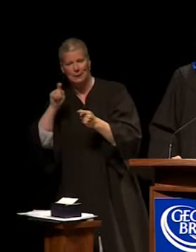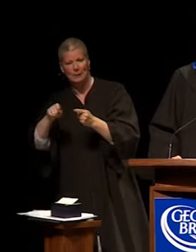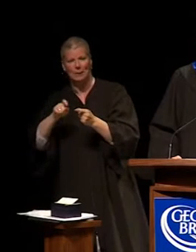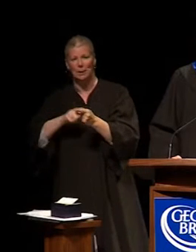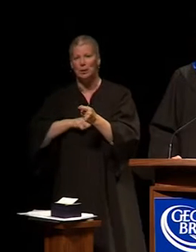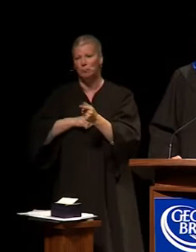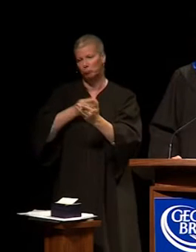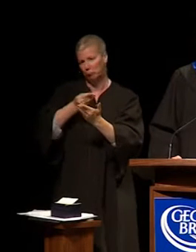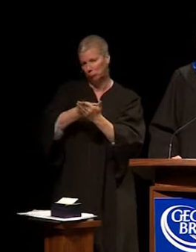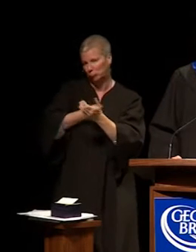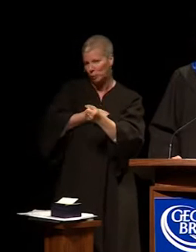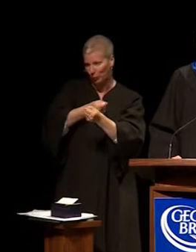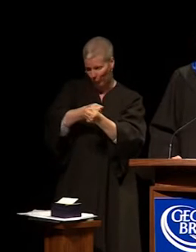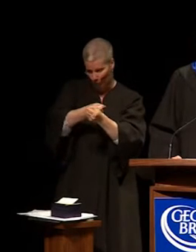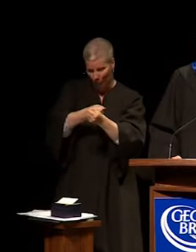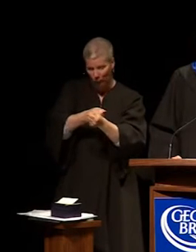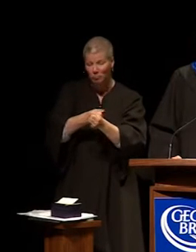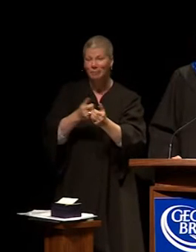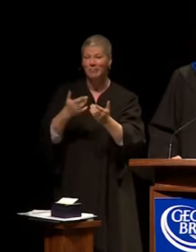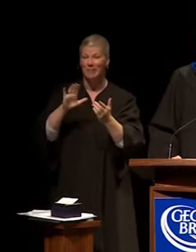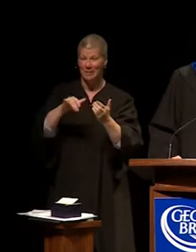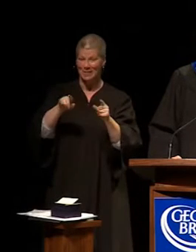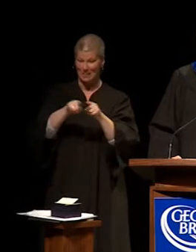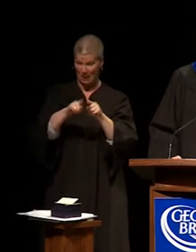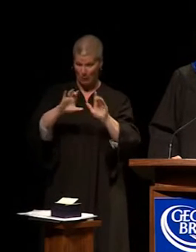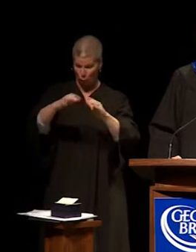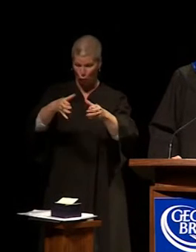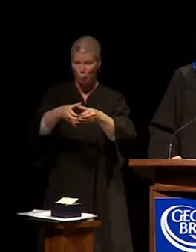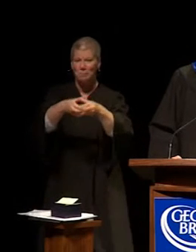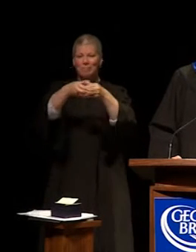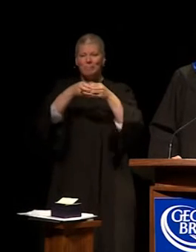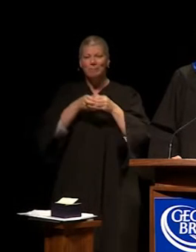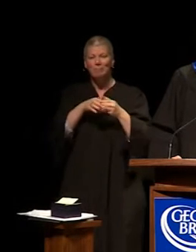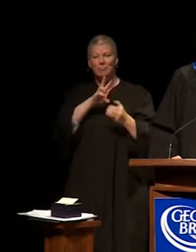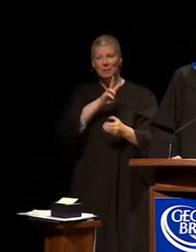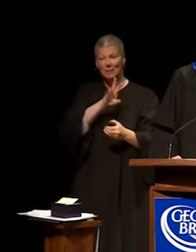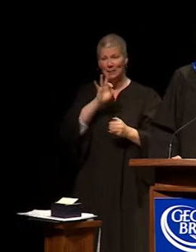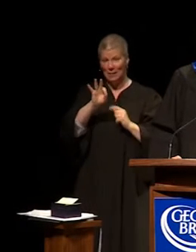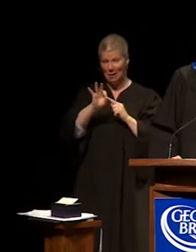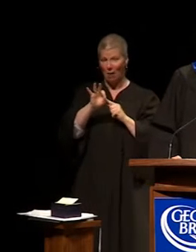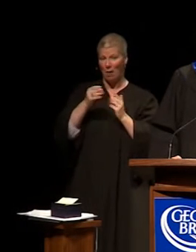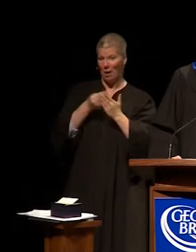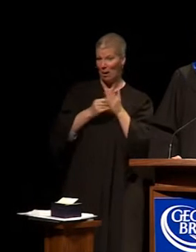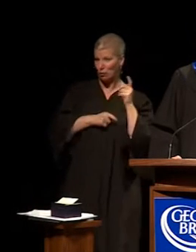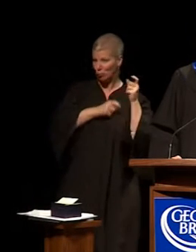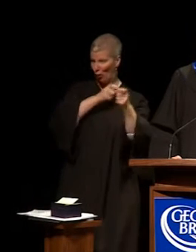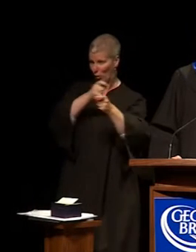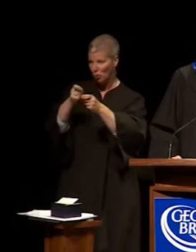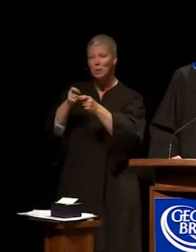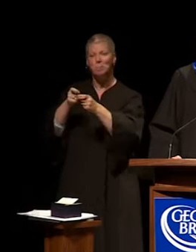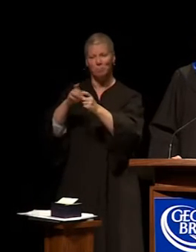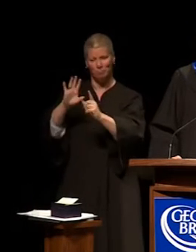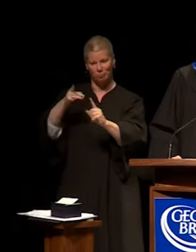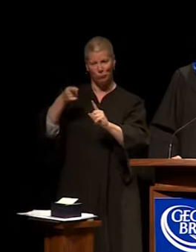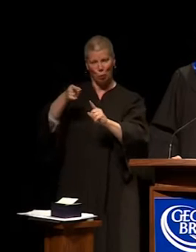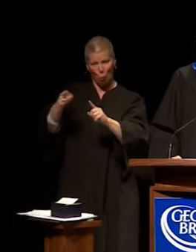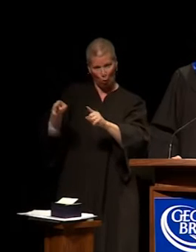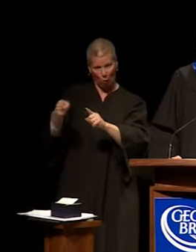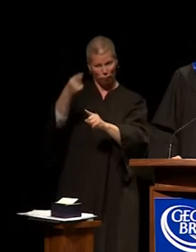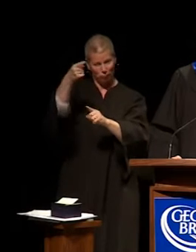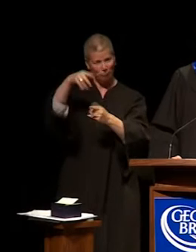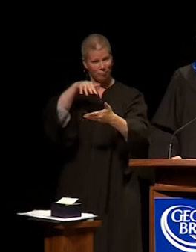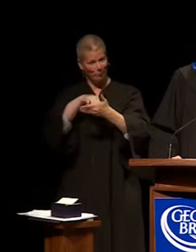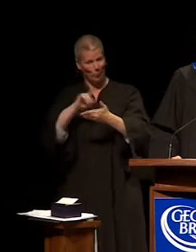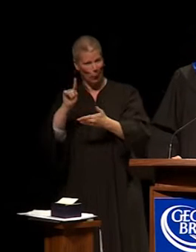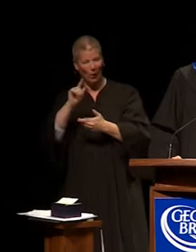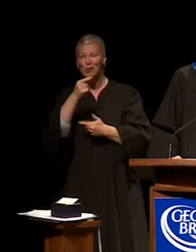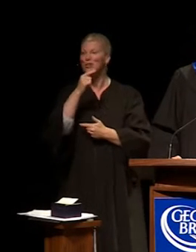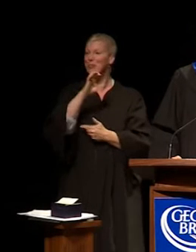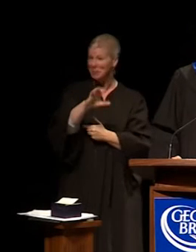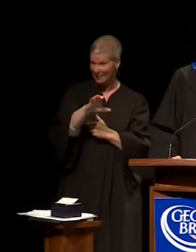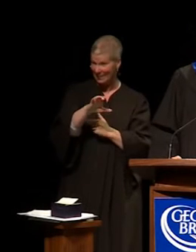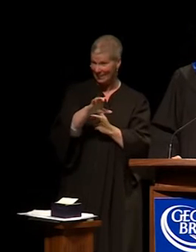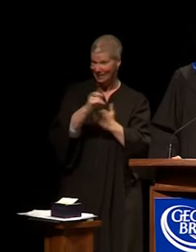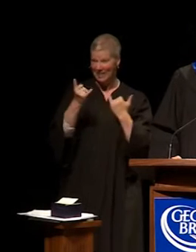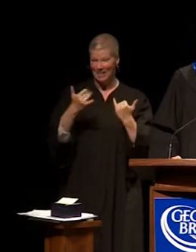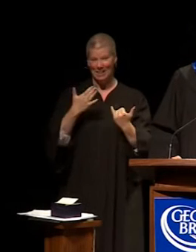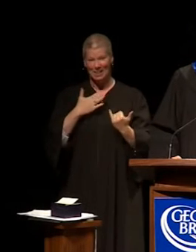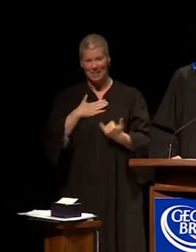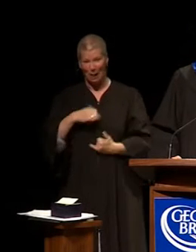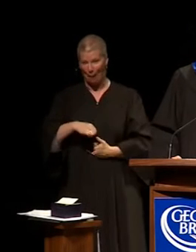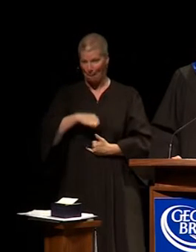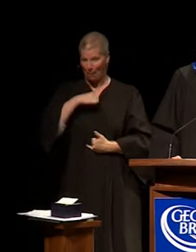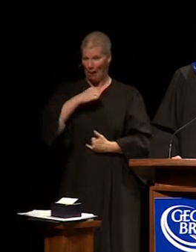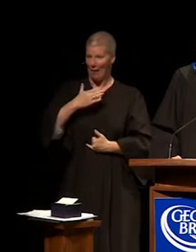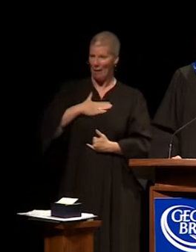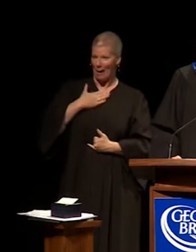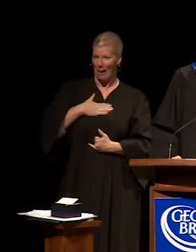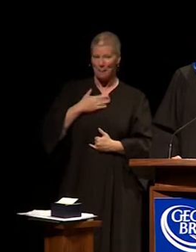assistance. 69 of these scholarships were to attend George Brown College. And now I'm very happy and